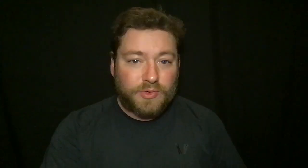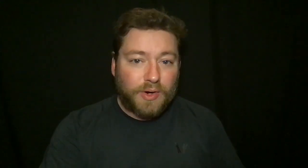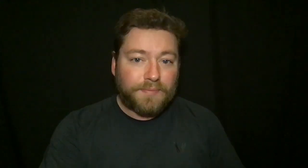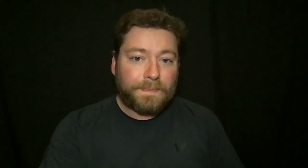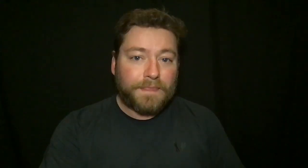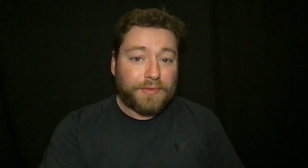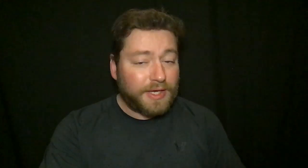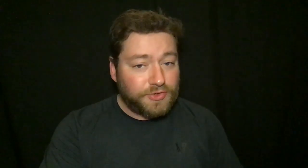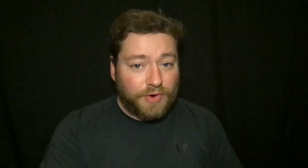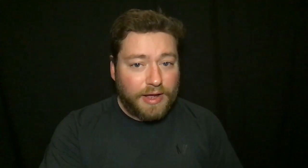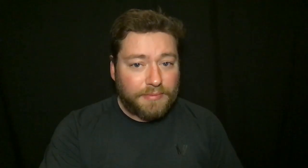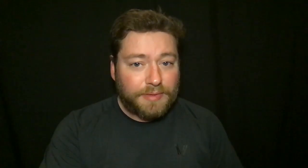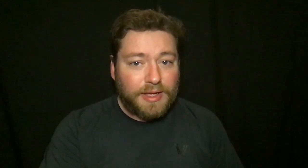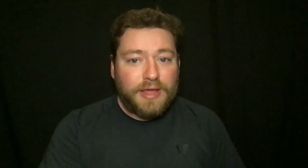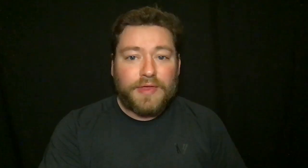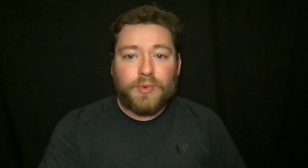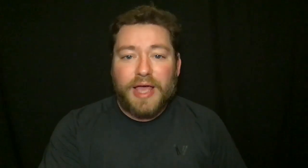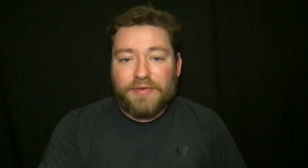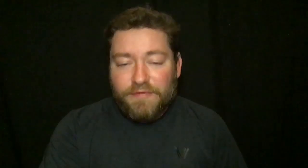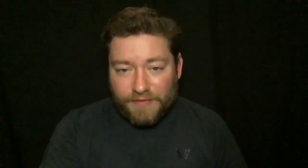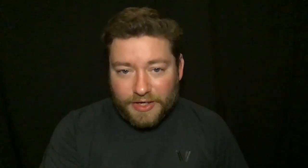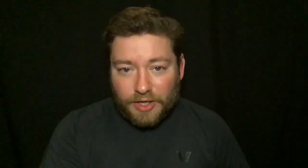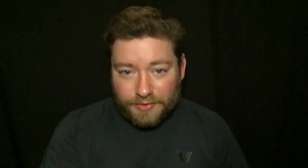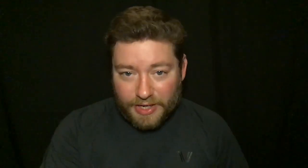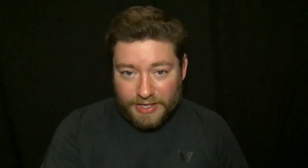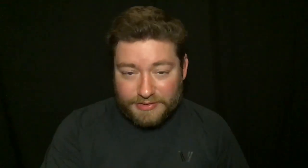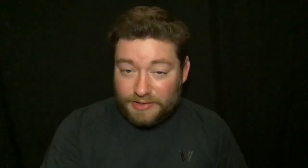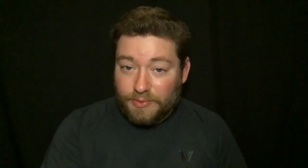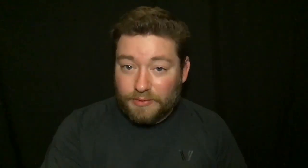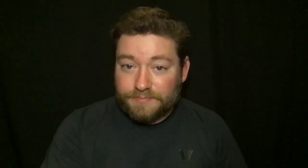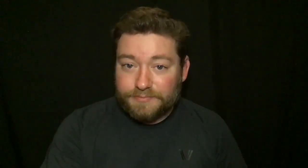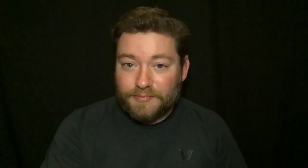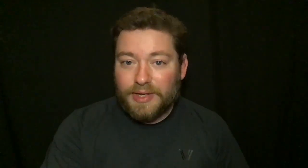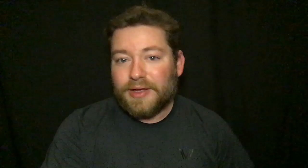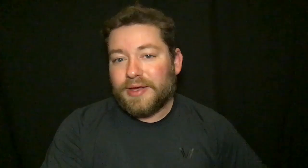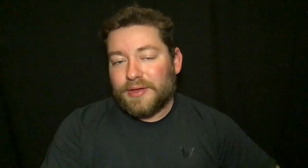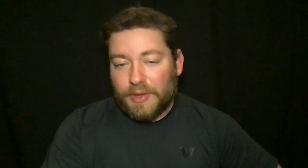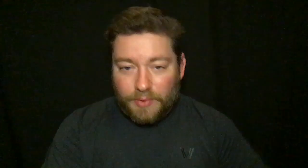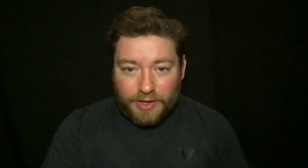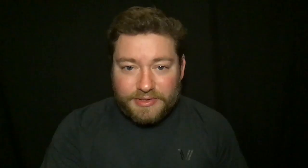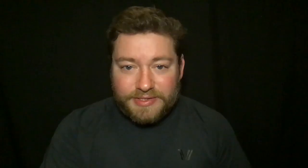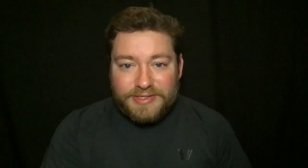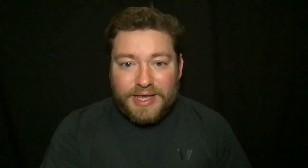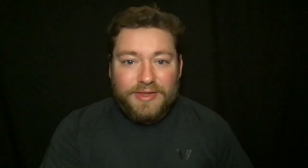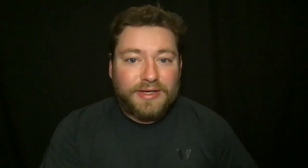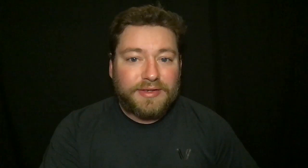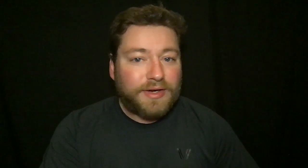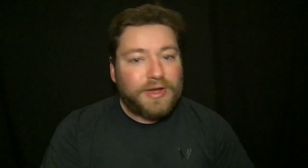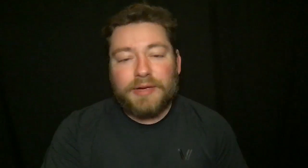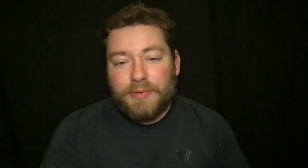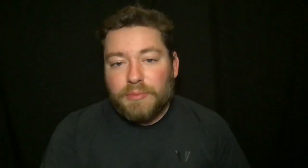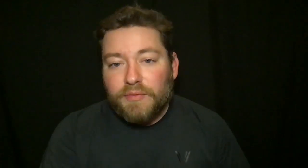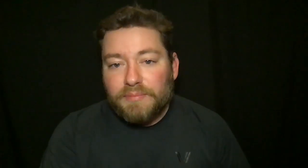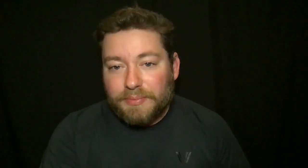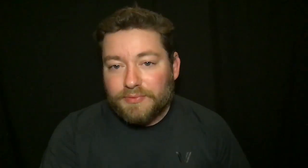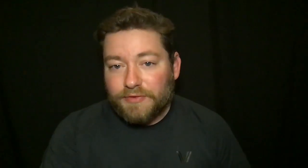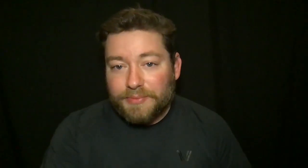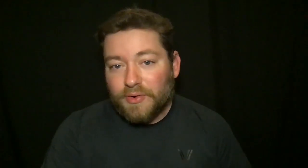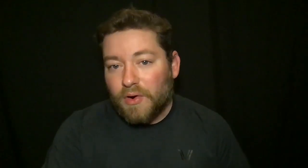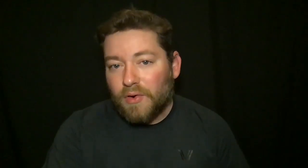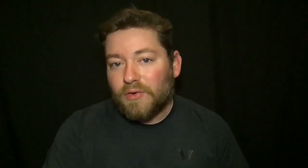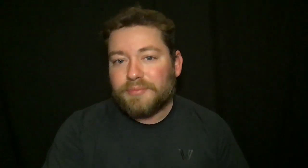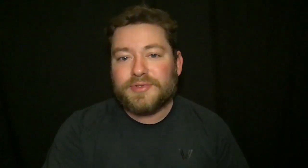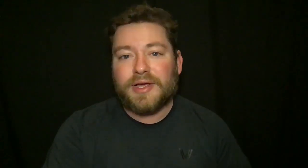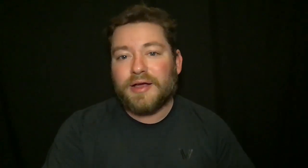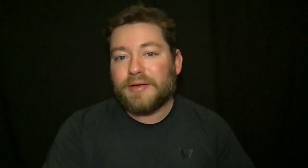such as, quote, "They can try. They will have a fight on their hands," end quote. They went on to say that they're not going to be removing people from